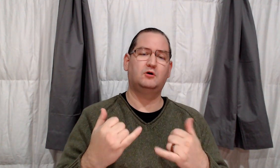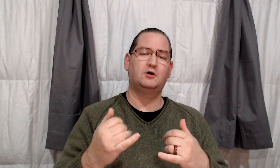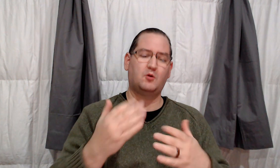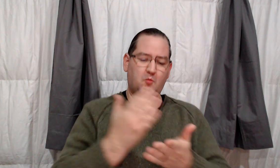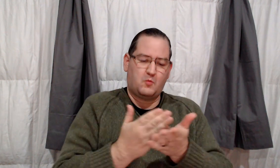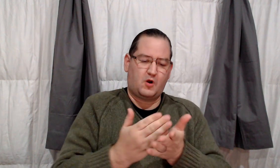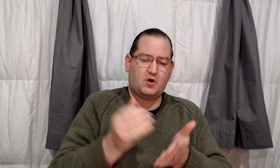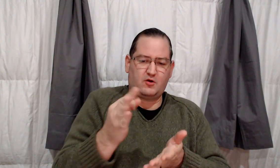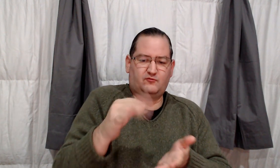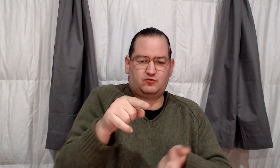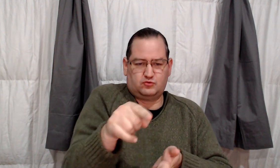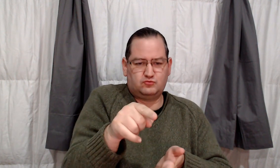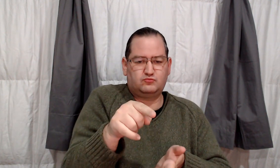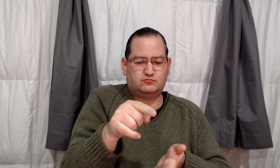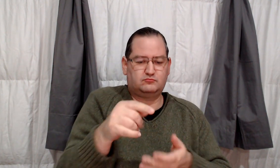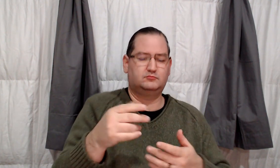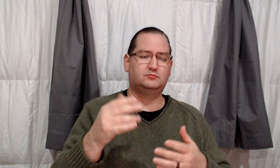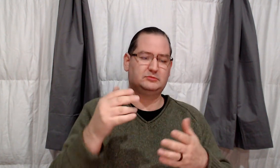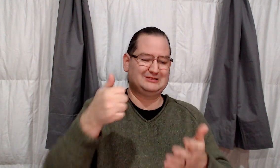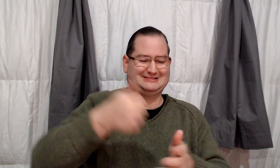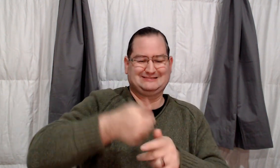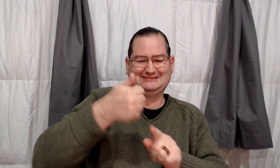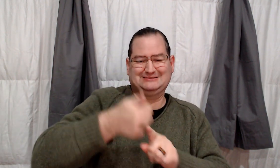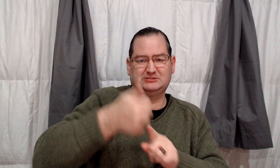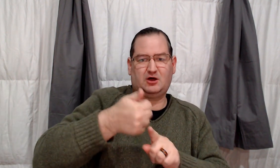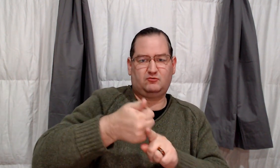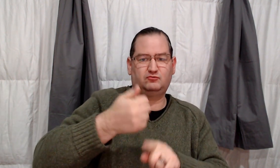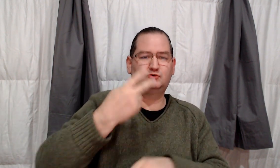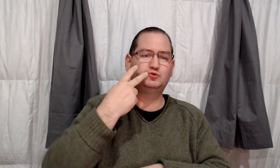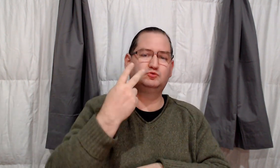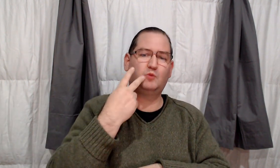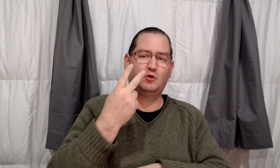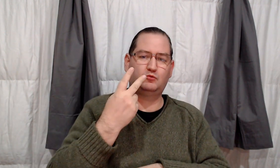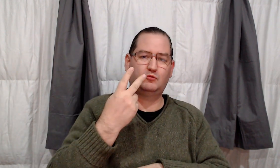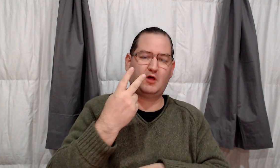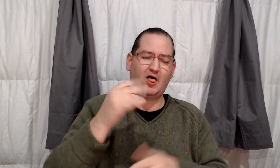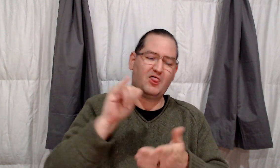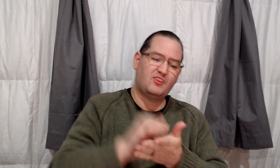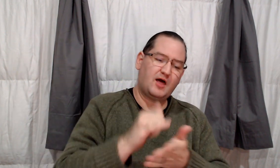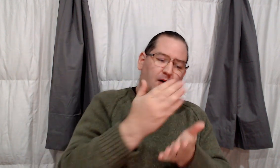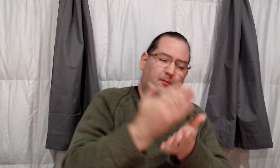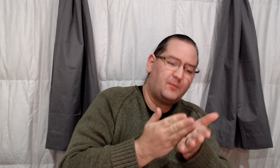smokes. And that part has been doing that job for you for years.